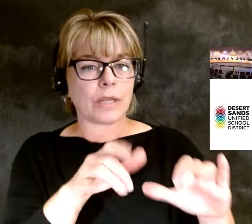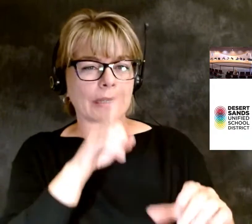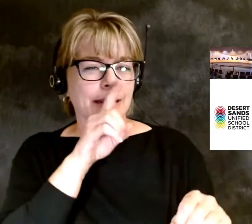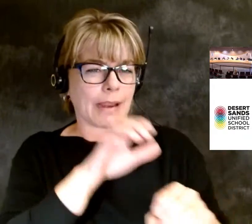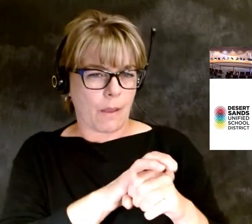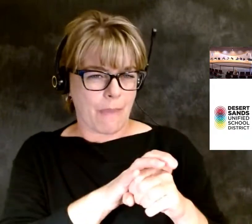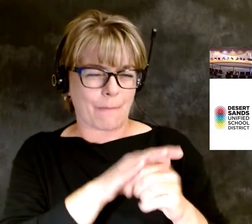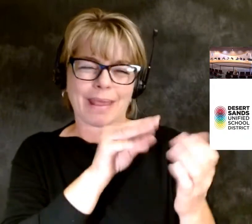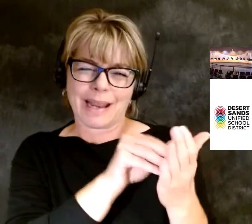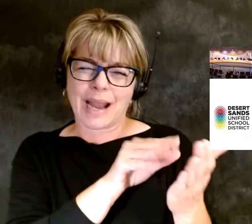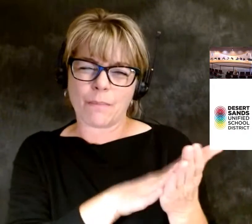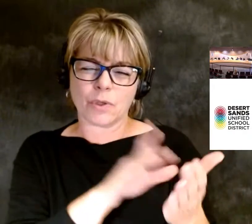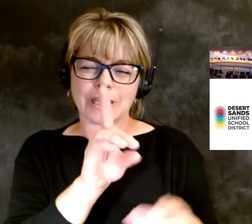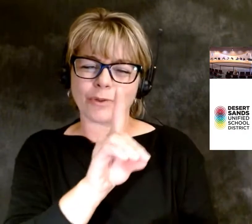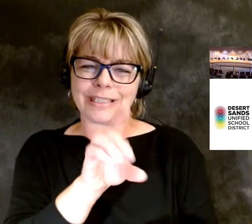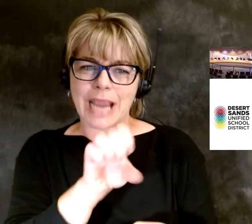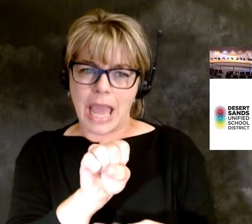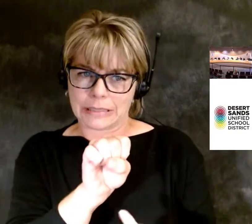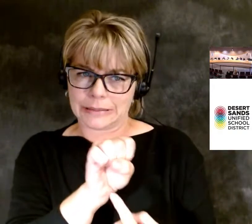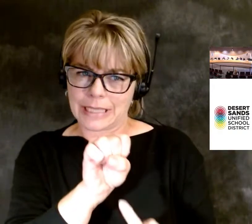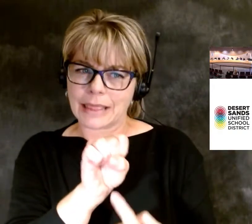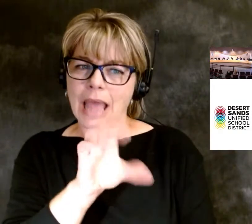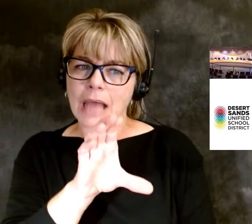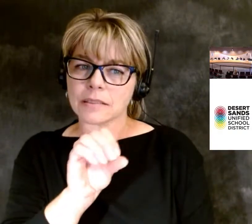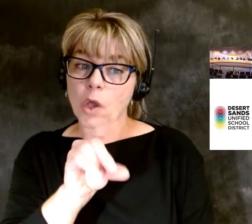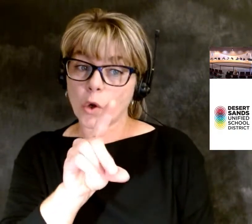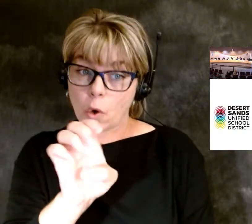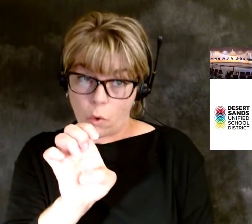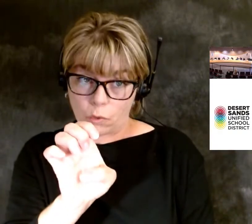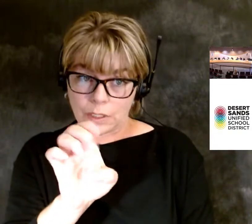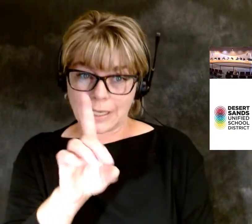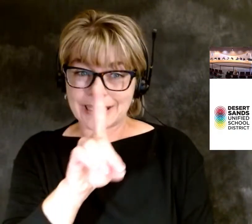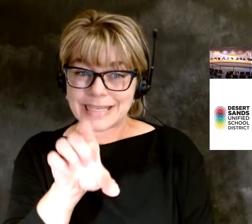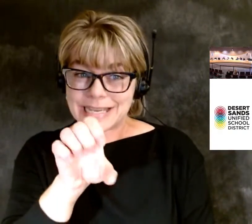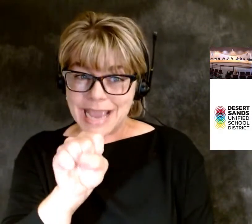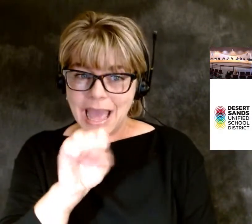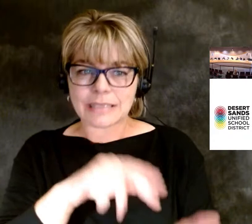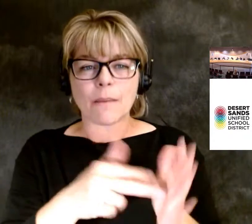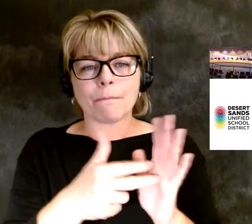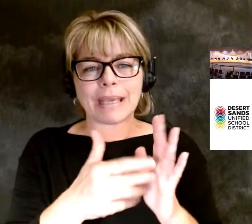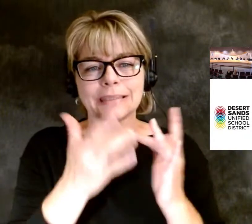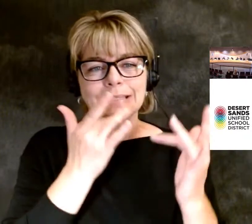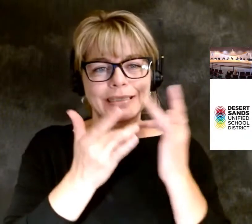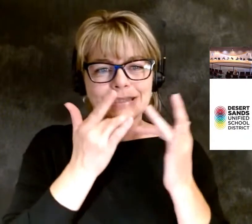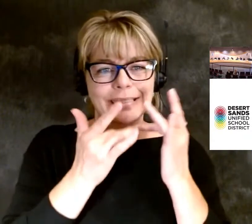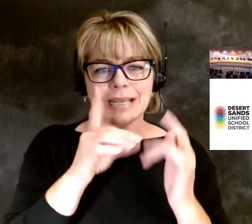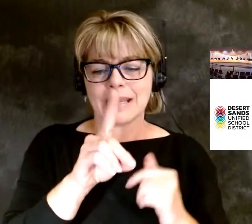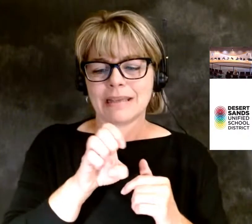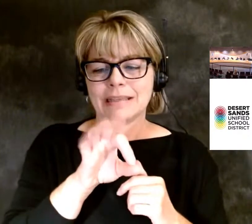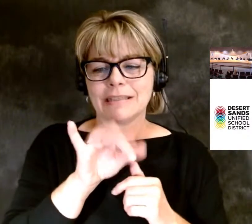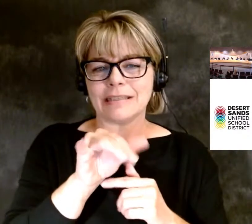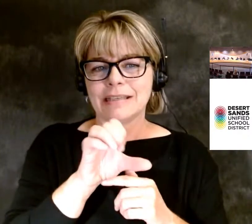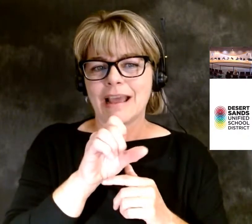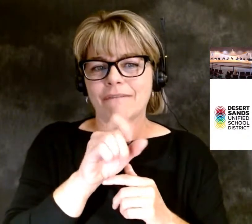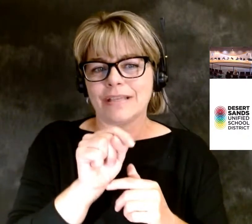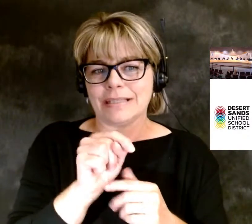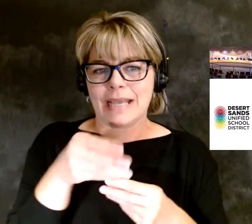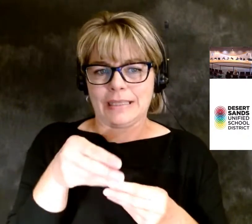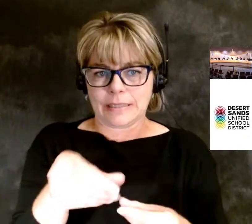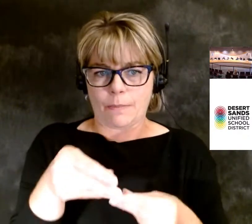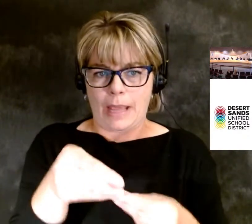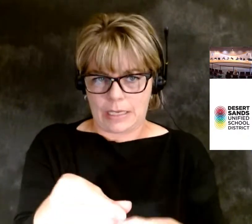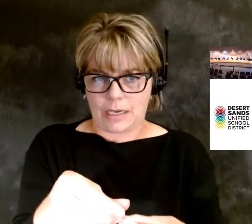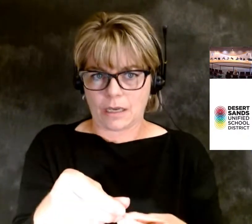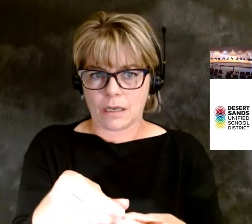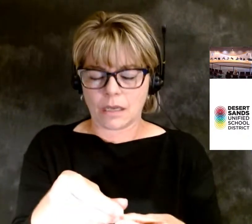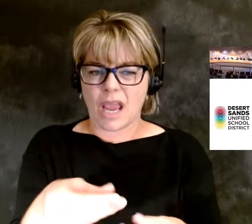and that's a code. That DS is deficit spending. It gives, at the end of the day, it gives the district flexibility. We did